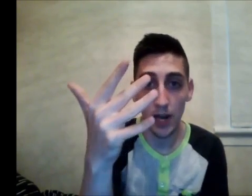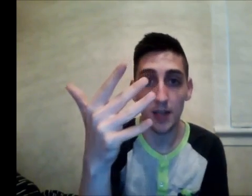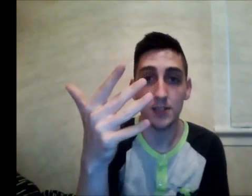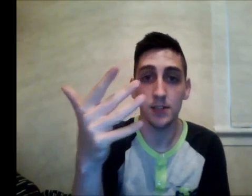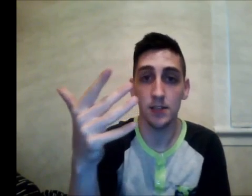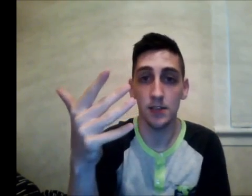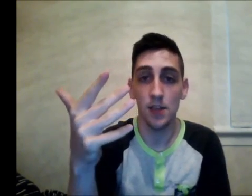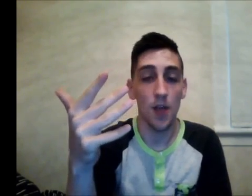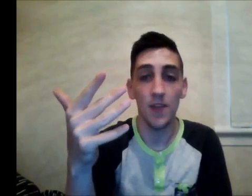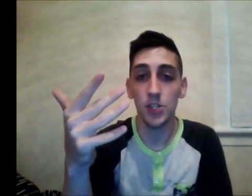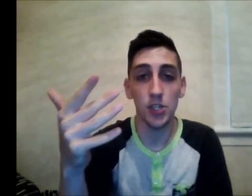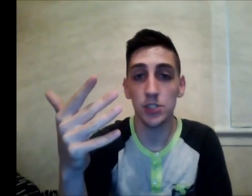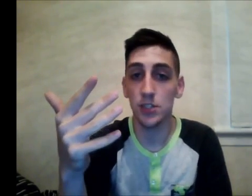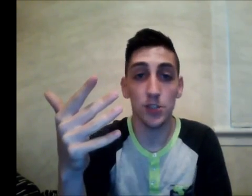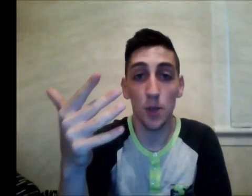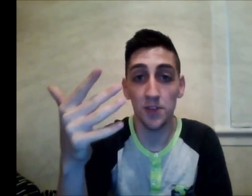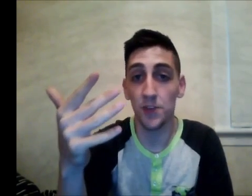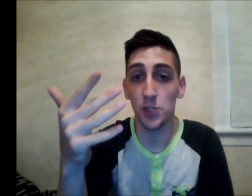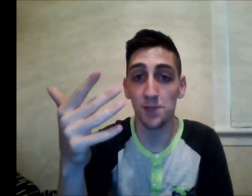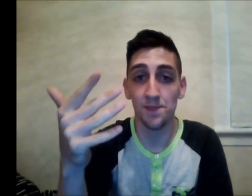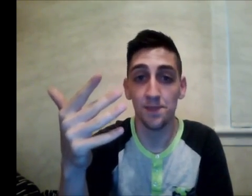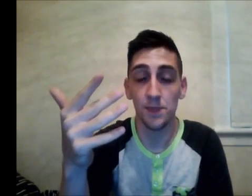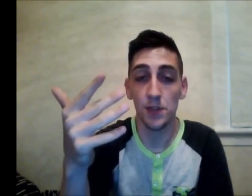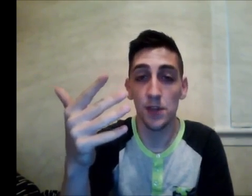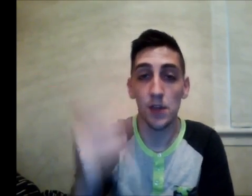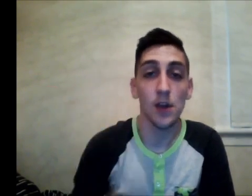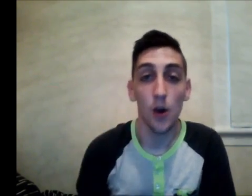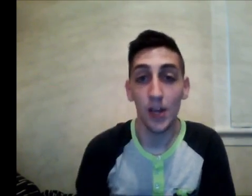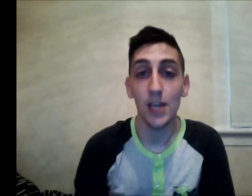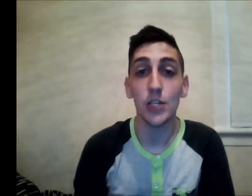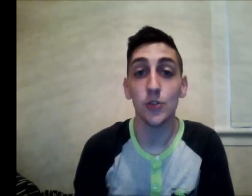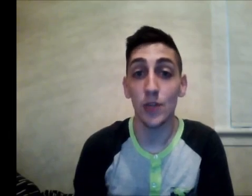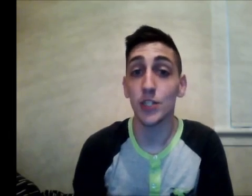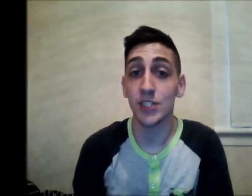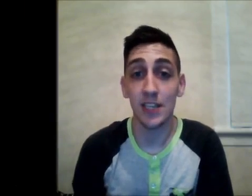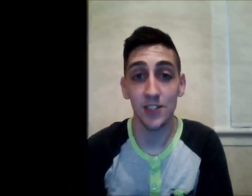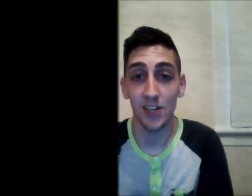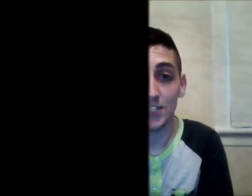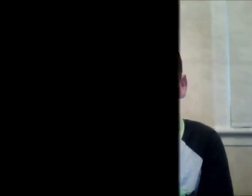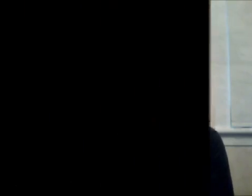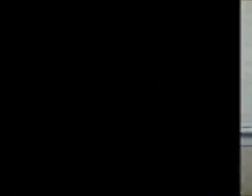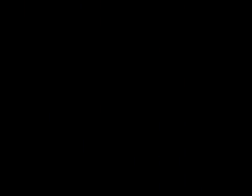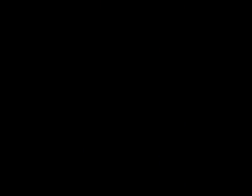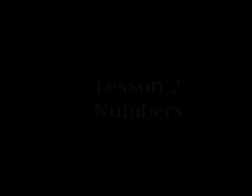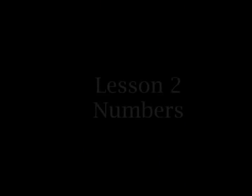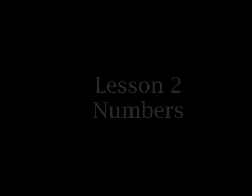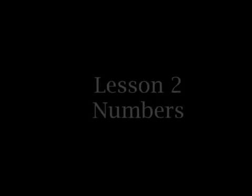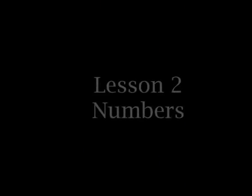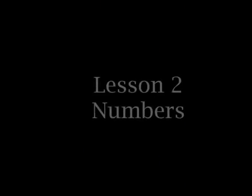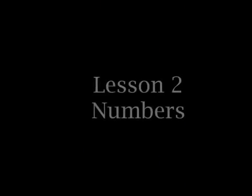hand. This just stops confusion. Okay, so let's just get started.